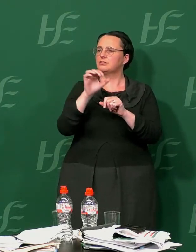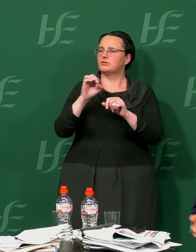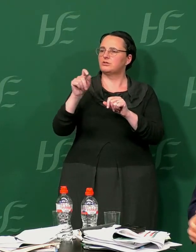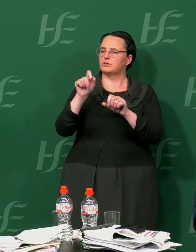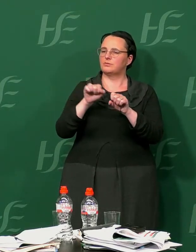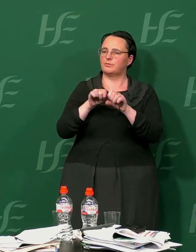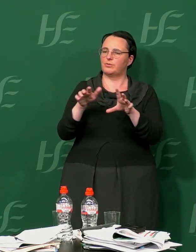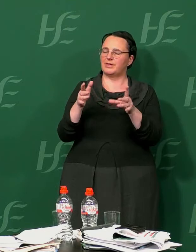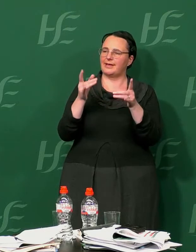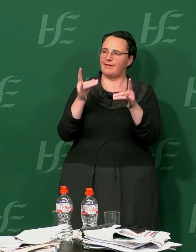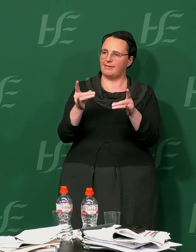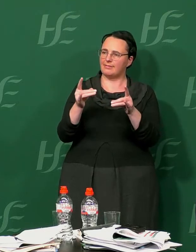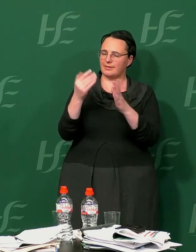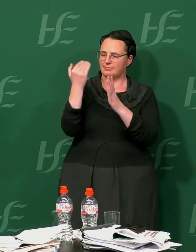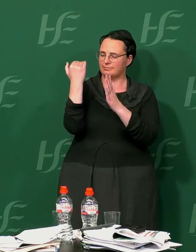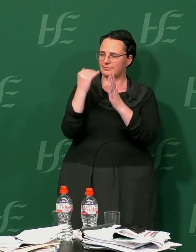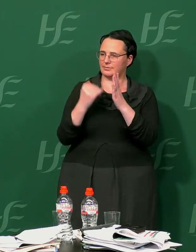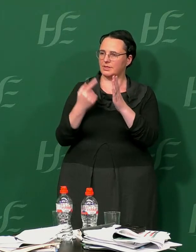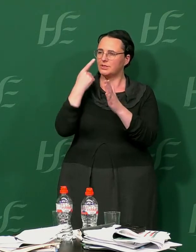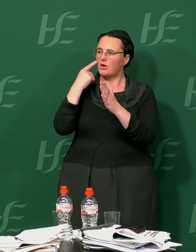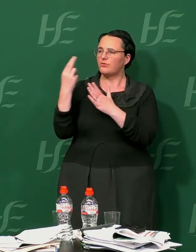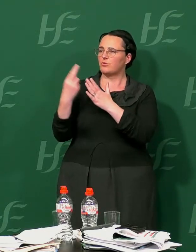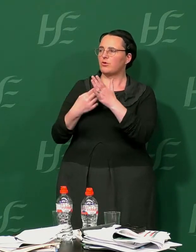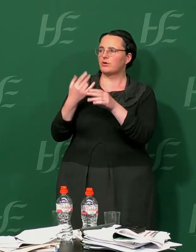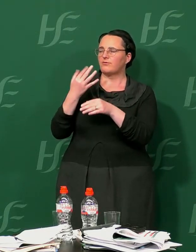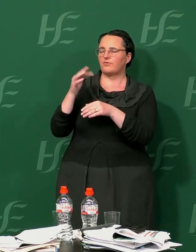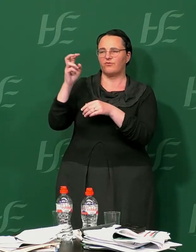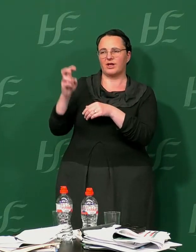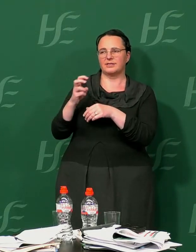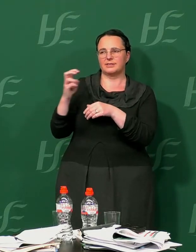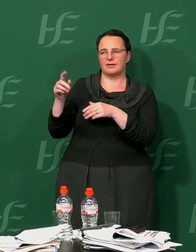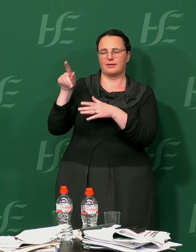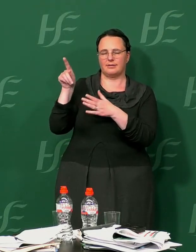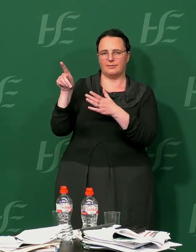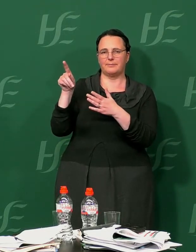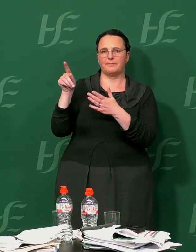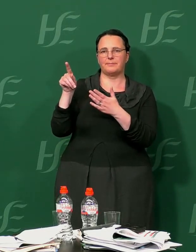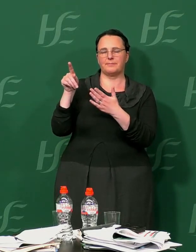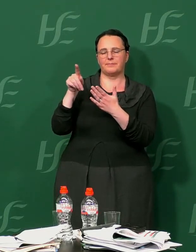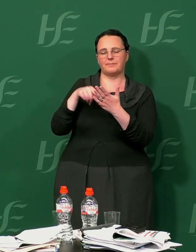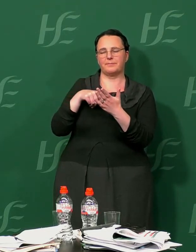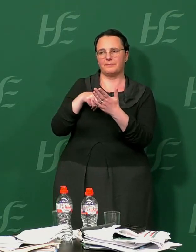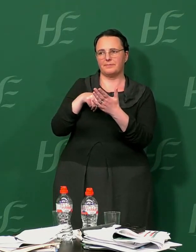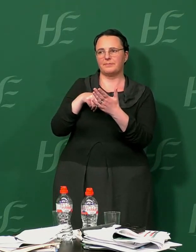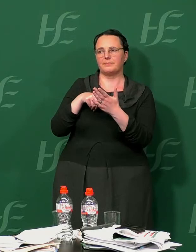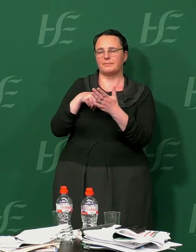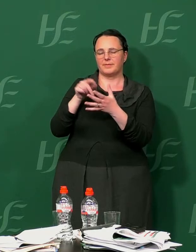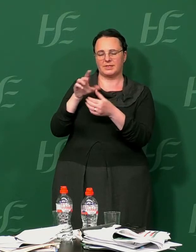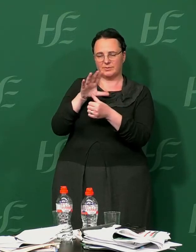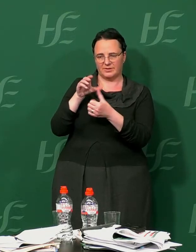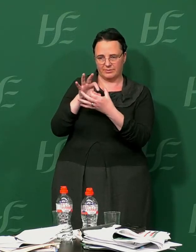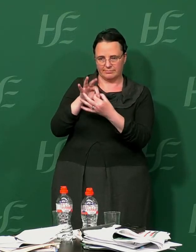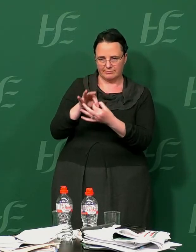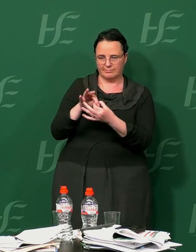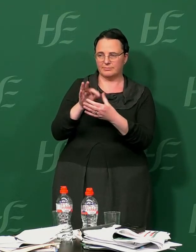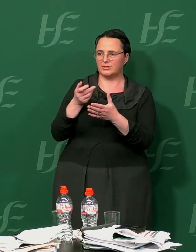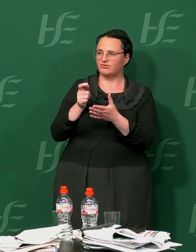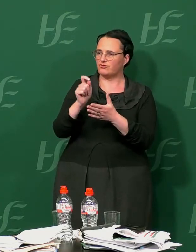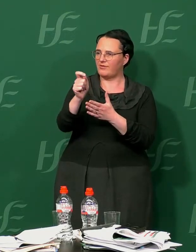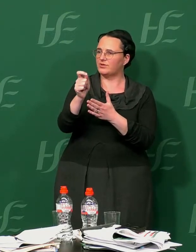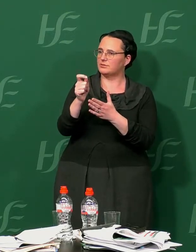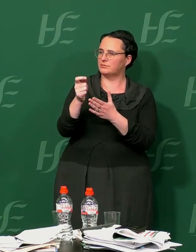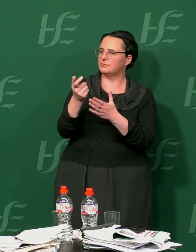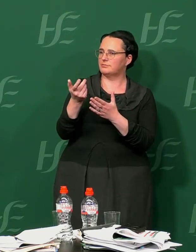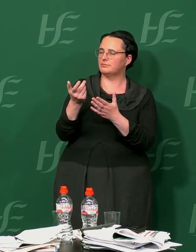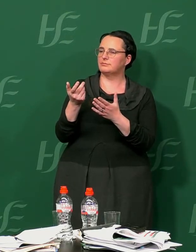And I read about that report from France. It's the first particular travel-related measure